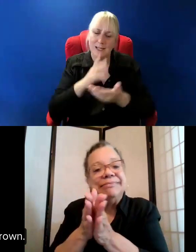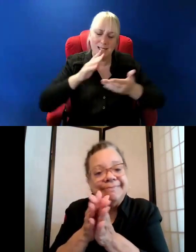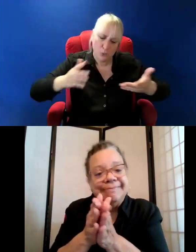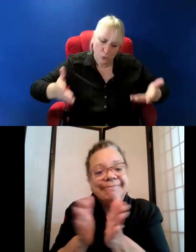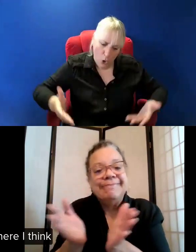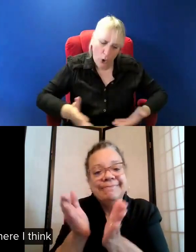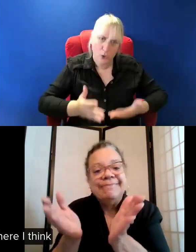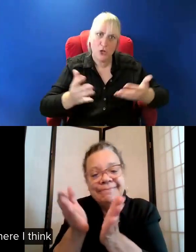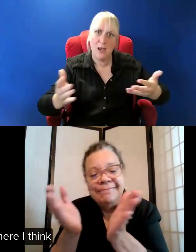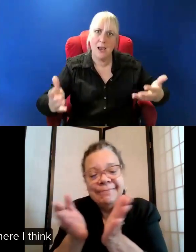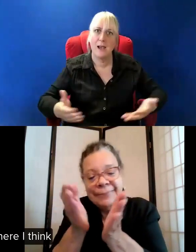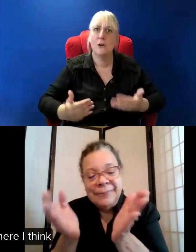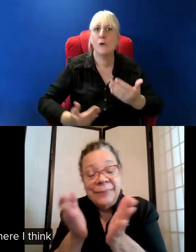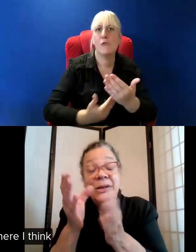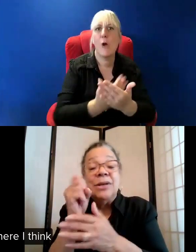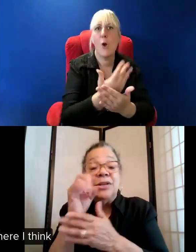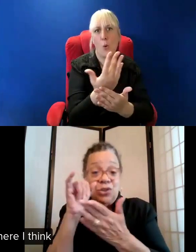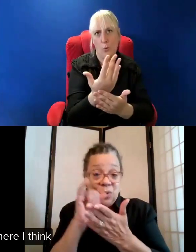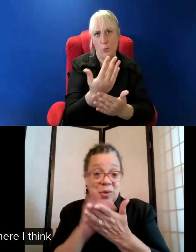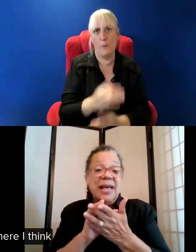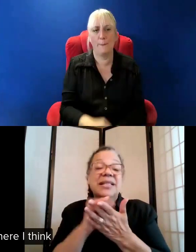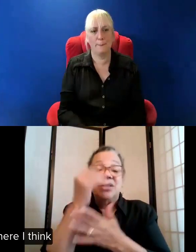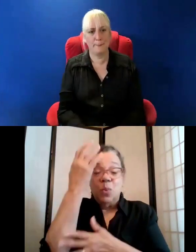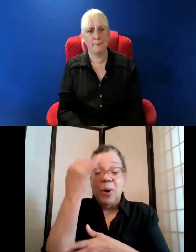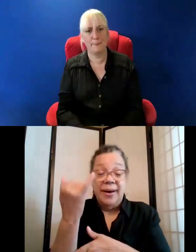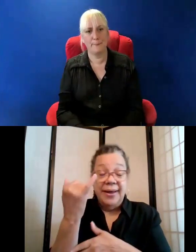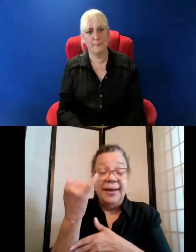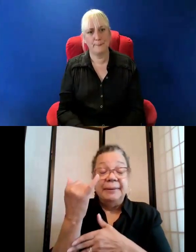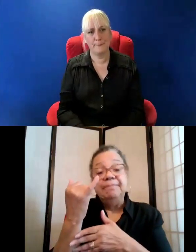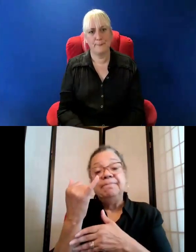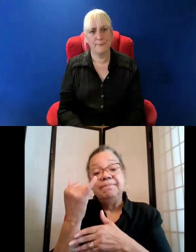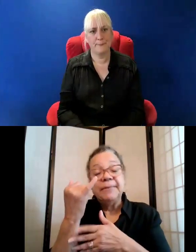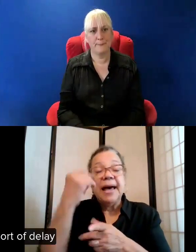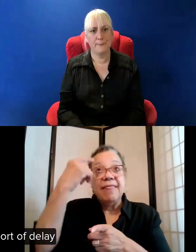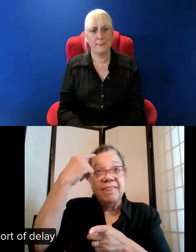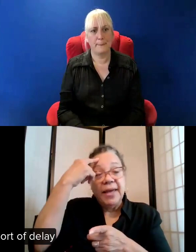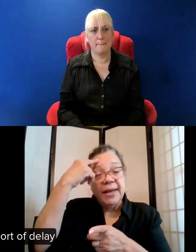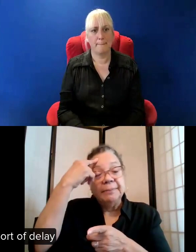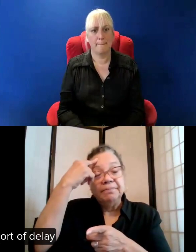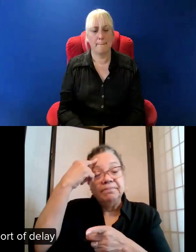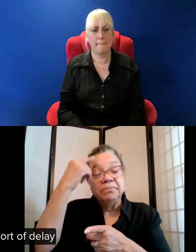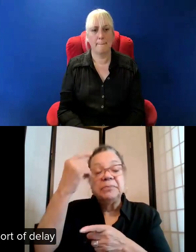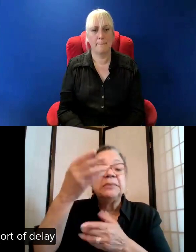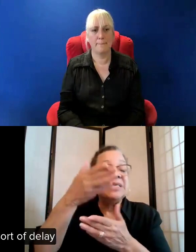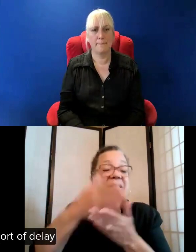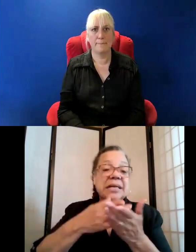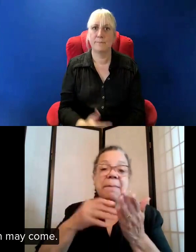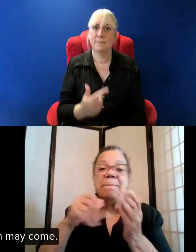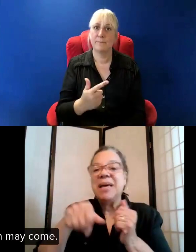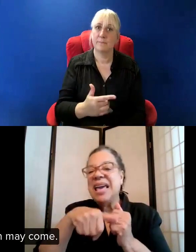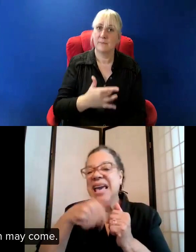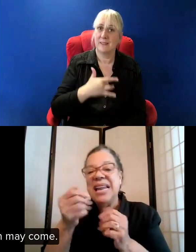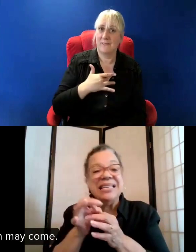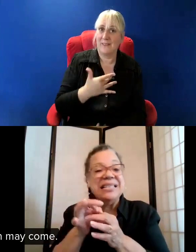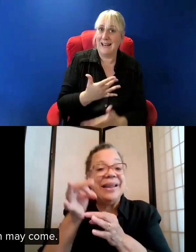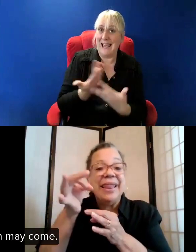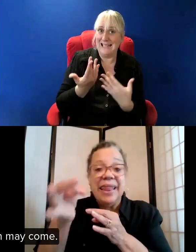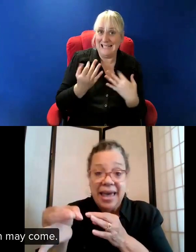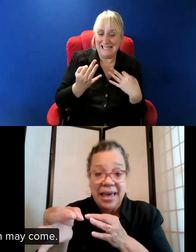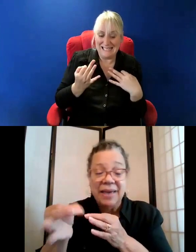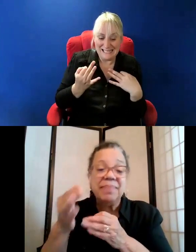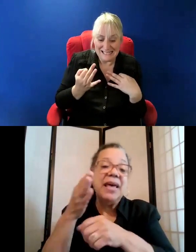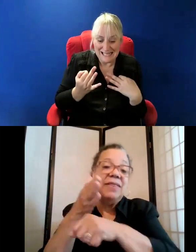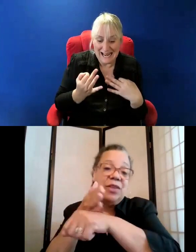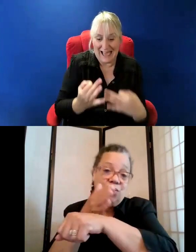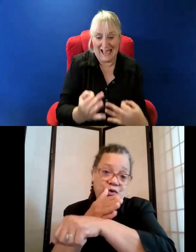grown. So that's where I think, you know, sort of any sort of delay in the growth